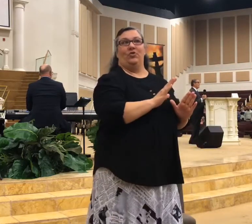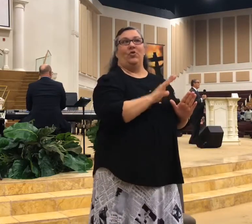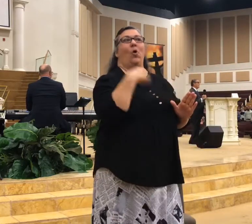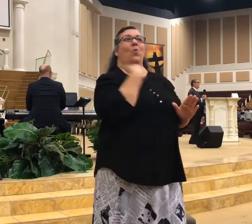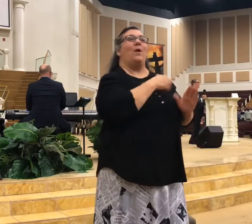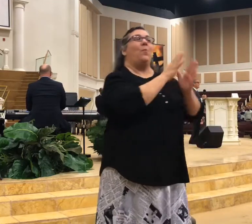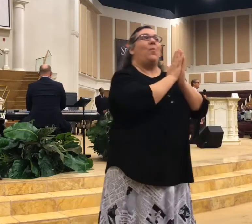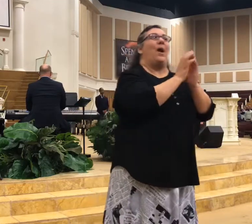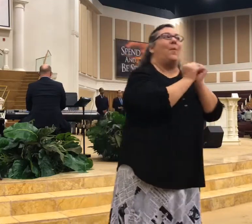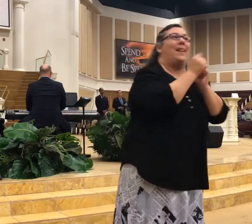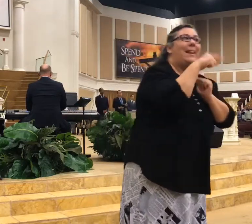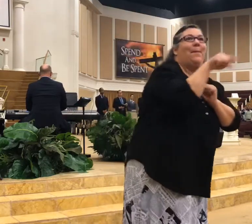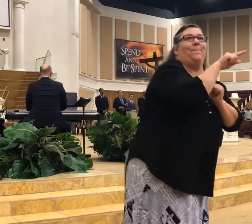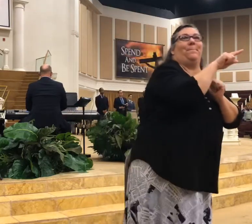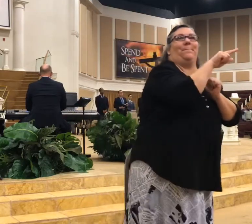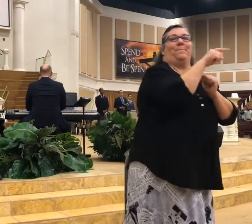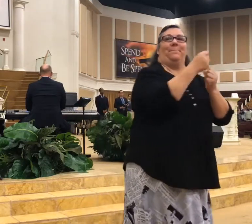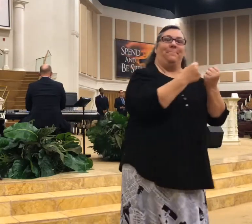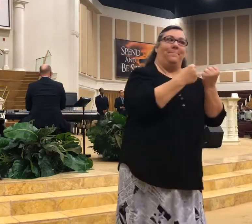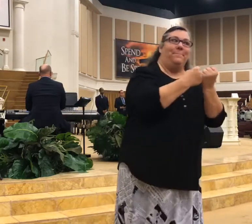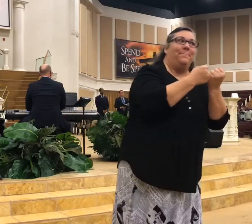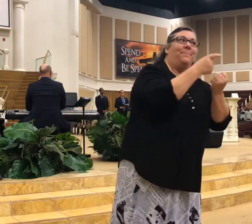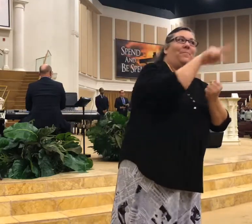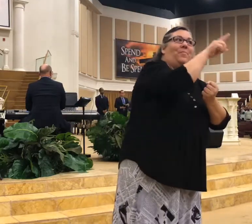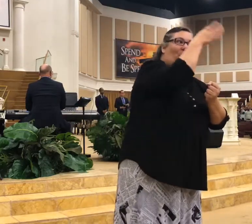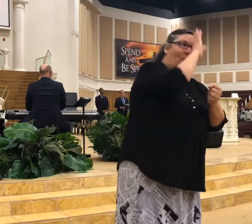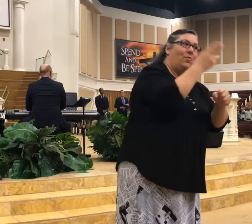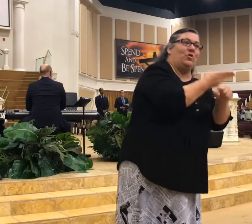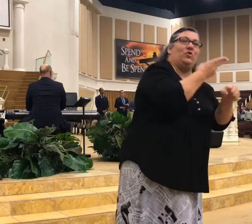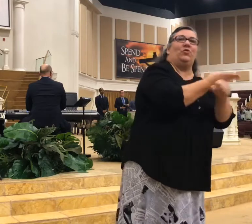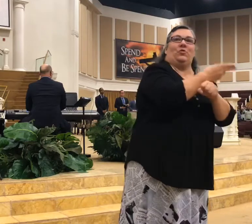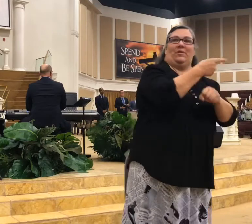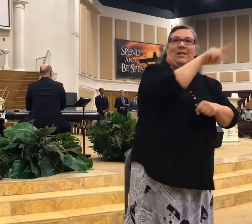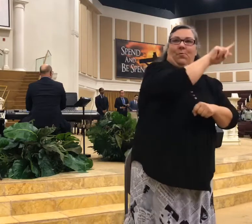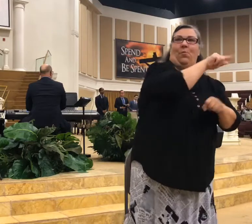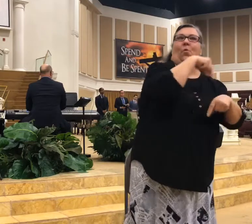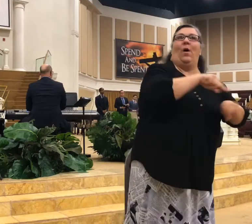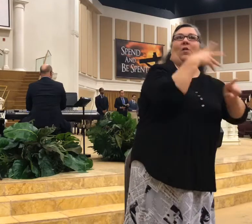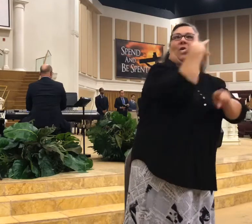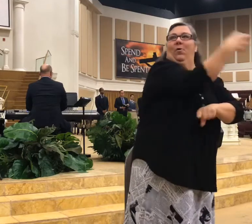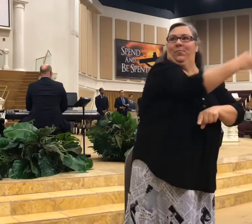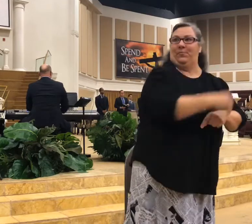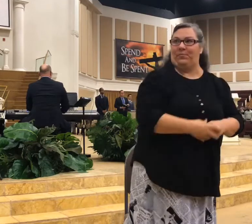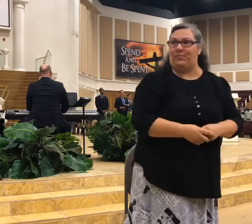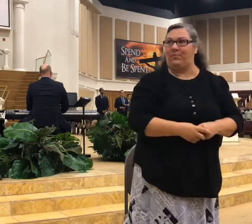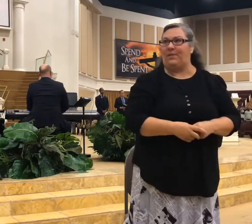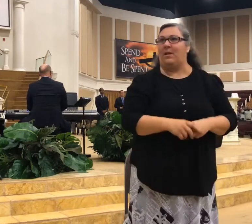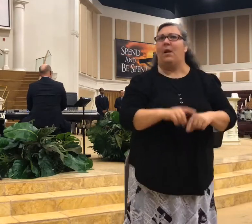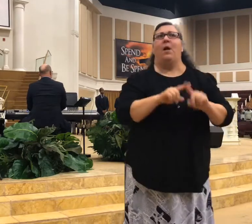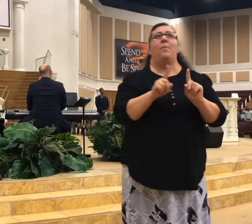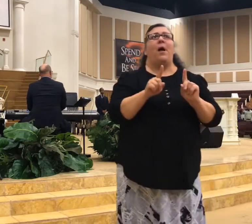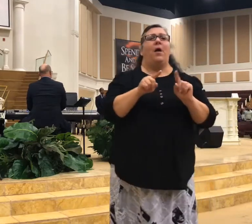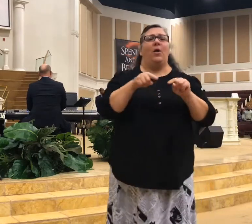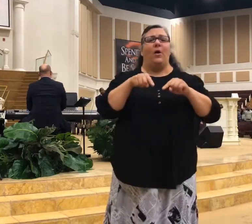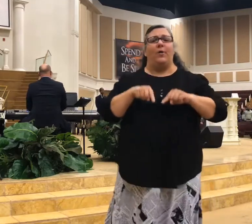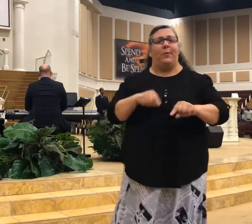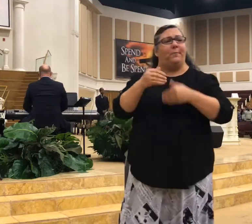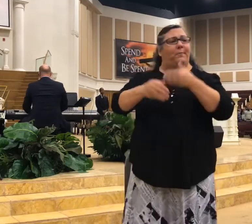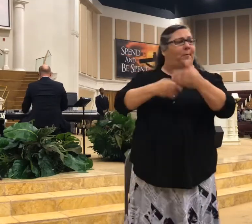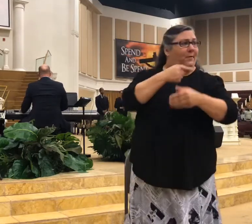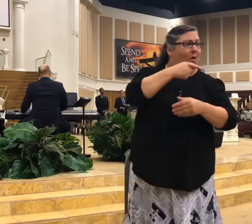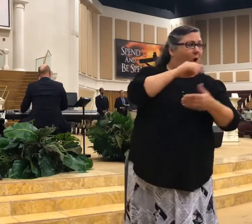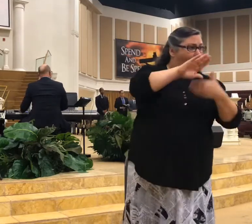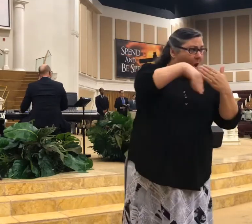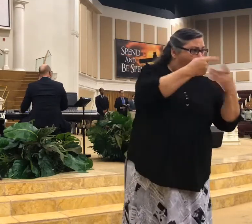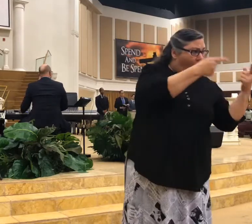for them that God will use them in a great way. And in the process of all of that, God is doing